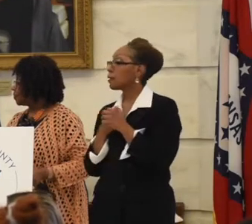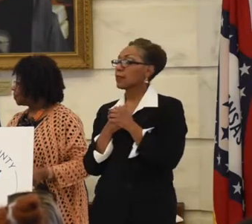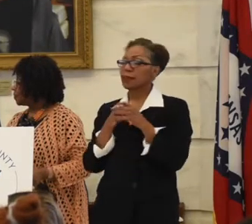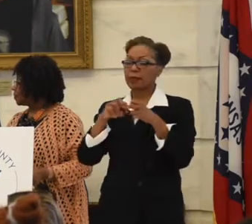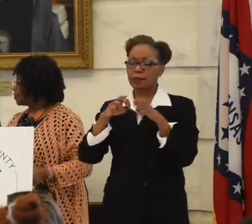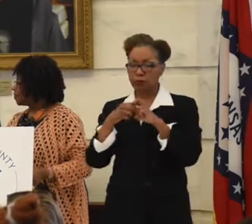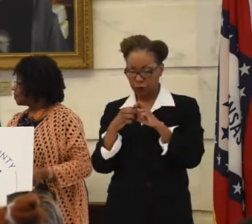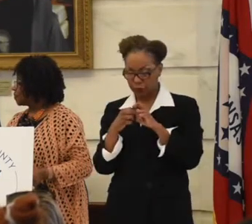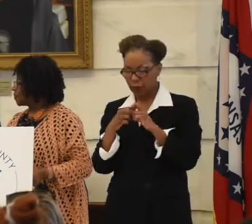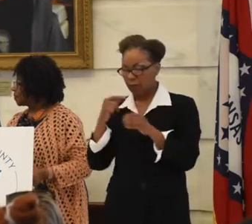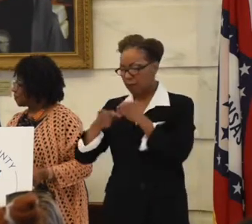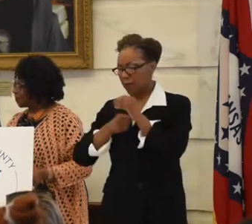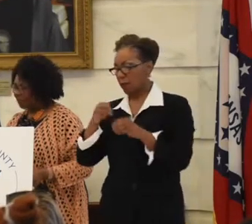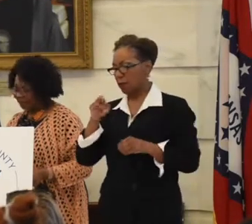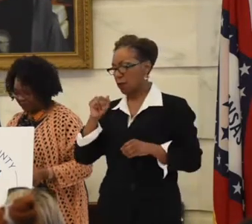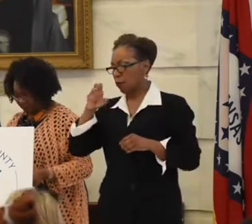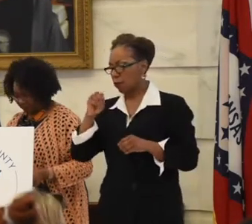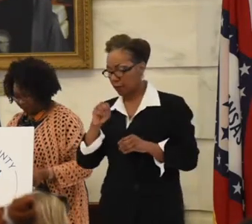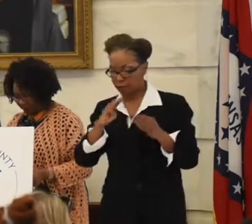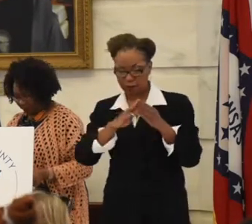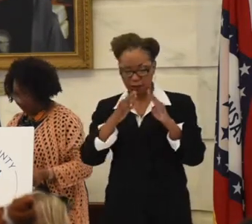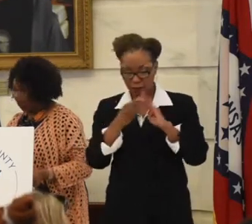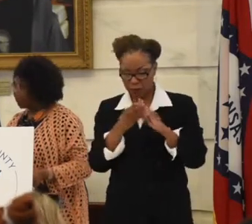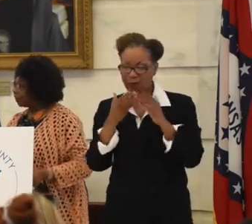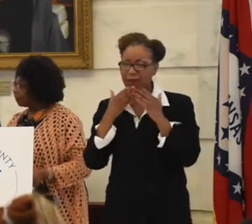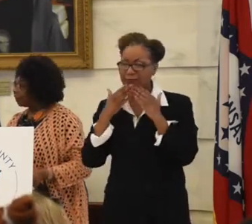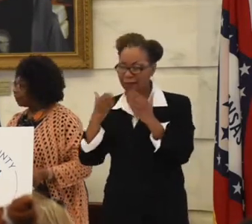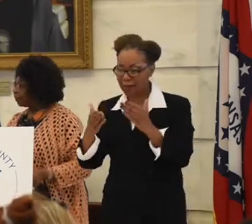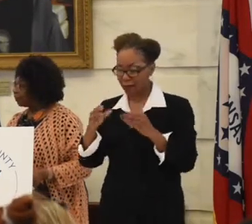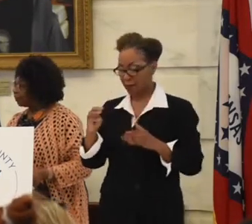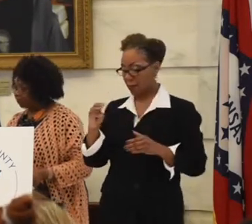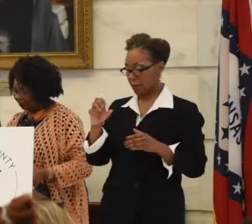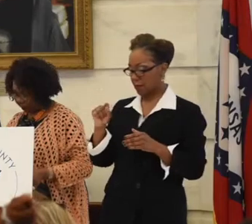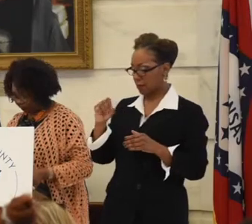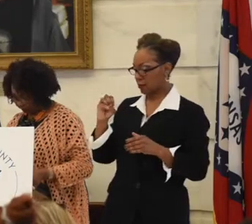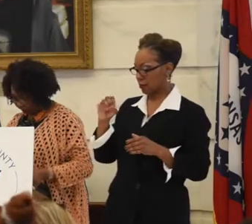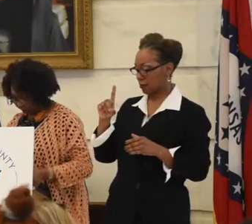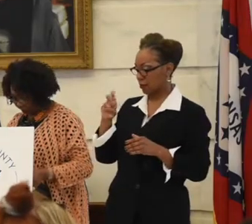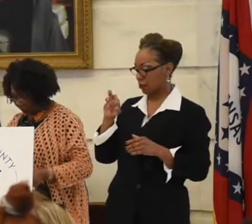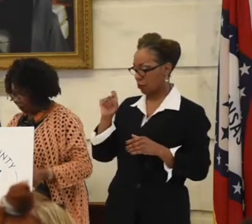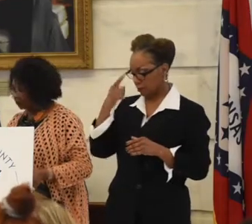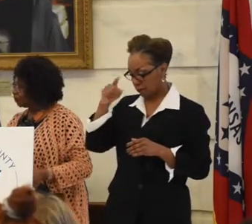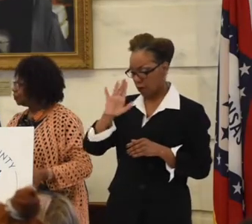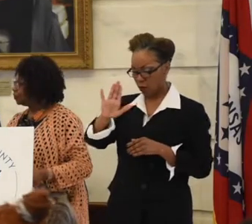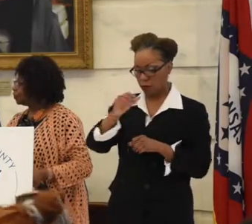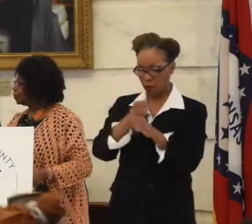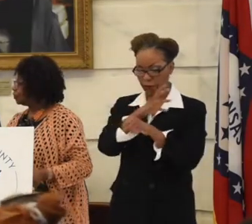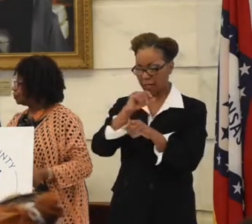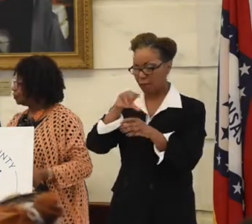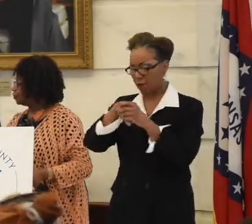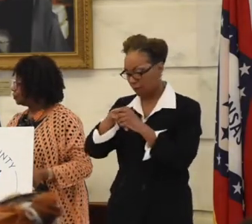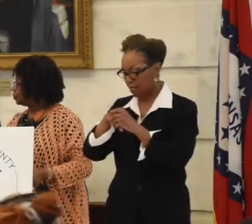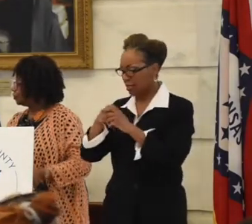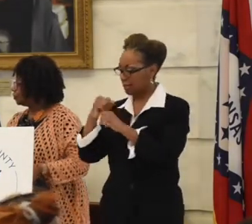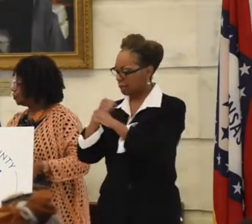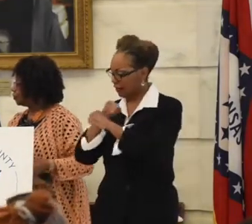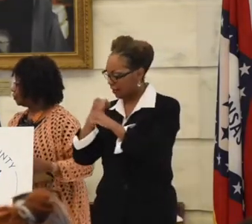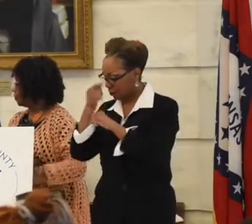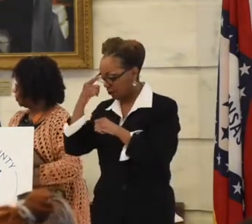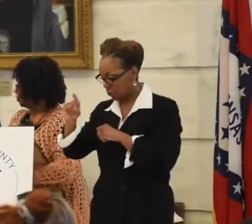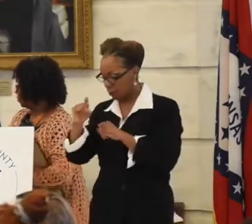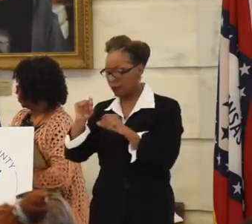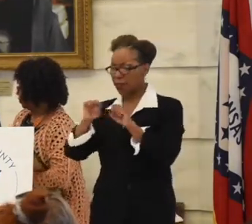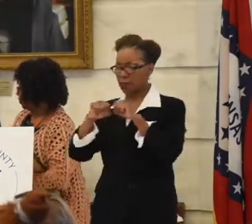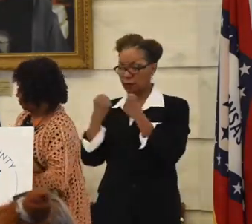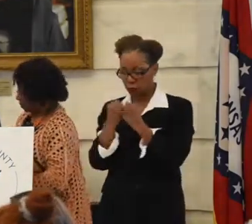issues concerning race. The community thanks Ms. Edwards for her work and involvement in the fight for social justice